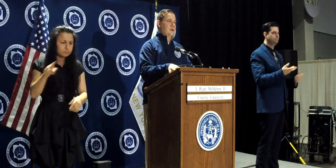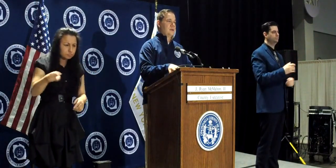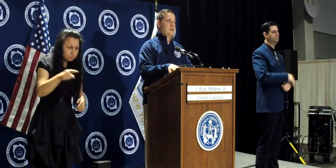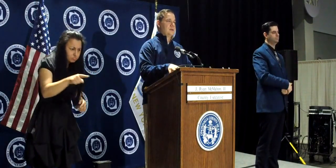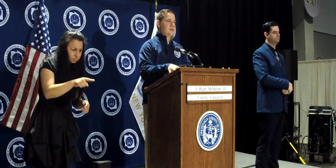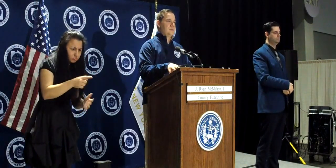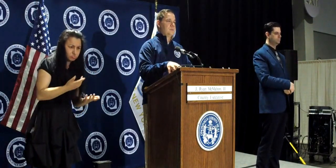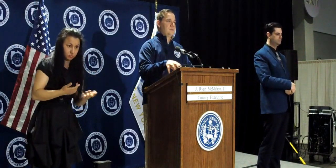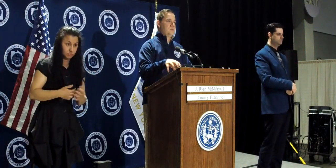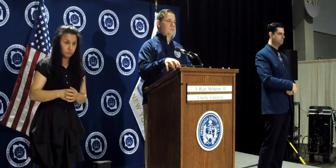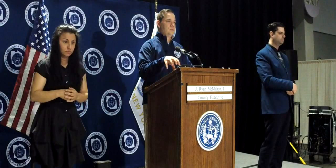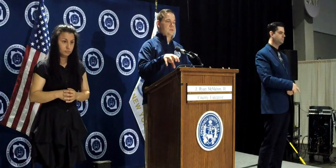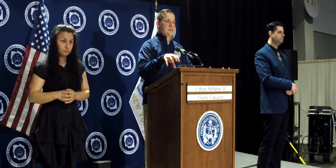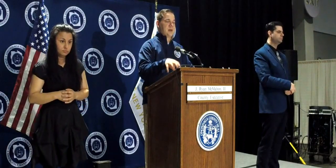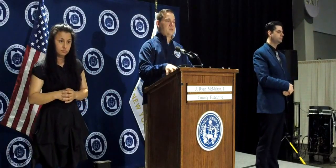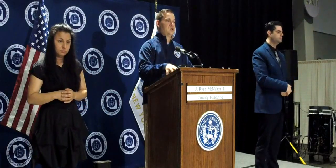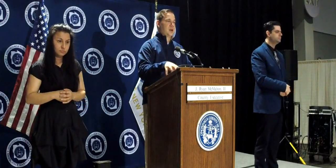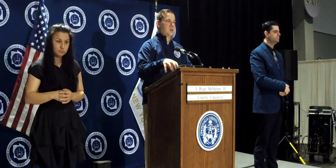very, very